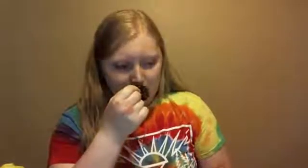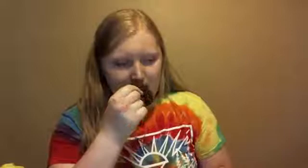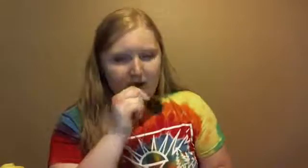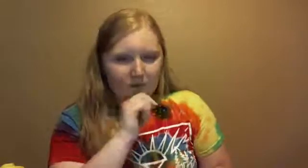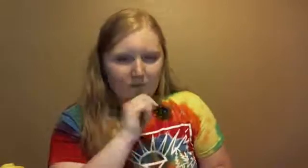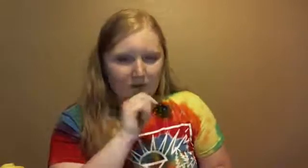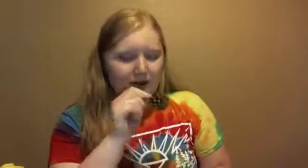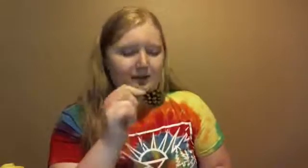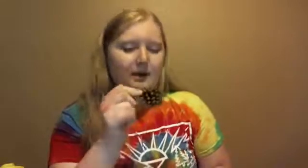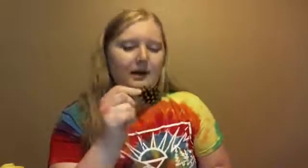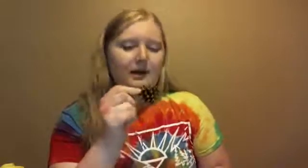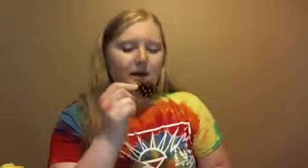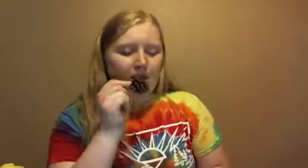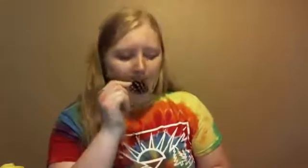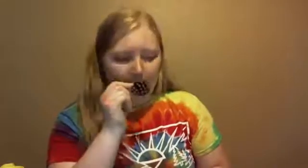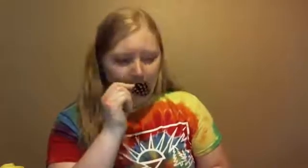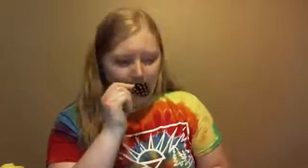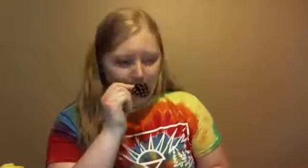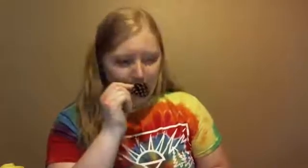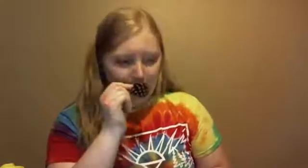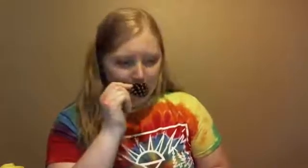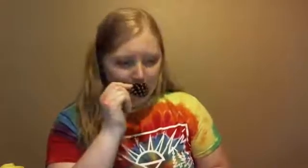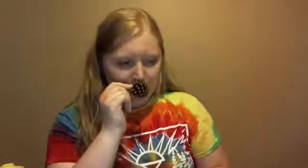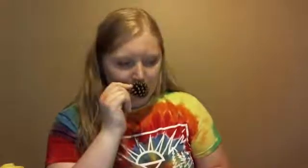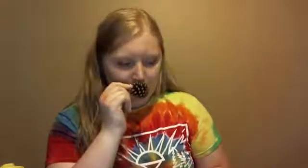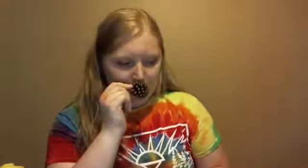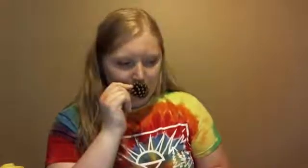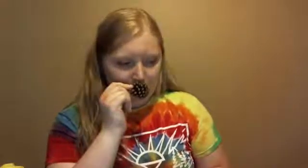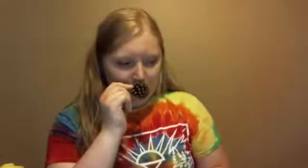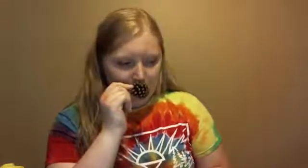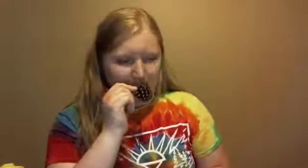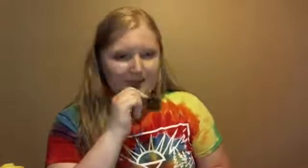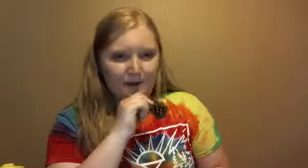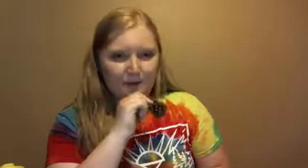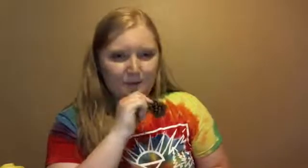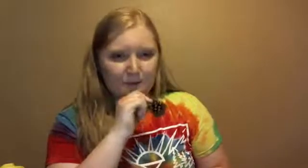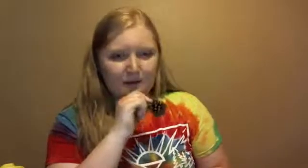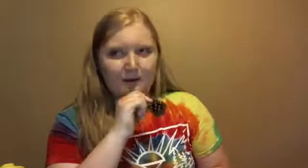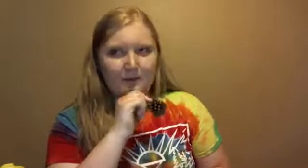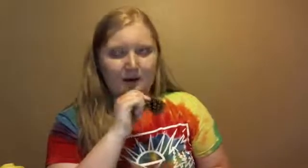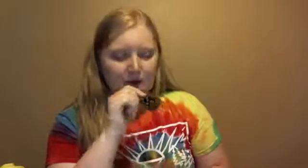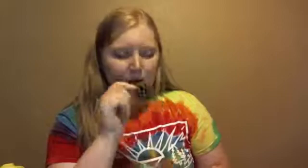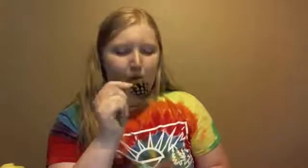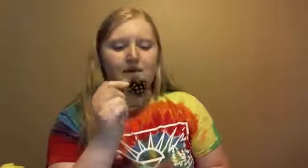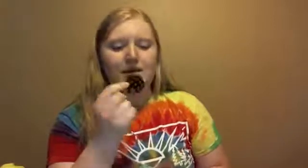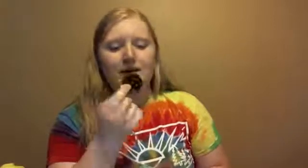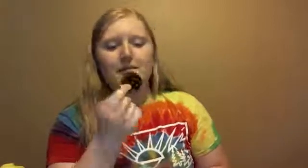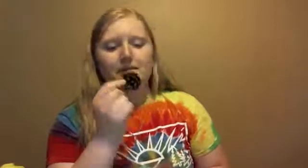They don't really smell like a lot. They smell very, very woodsy.